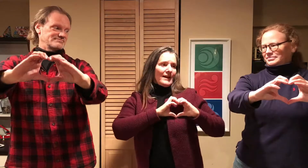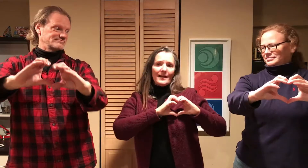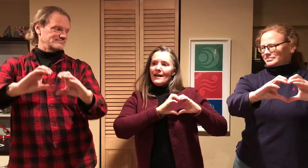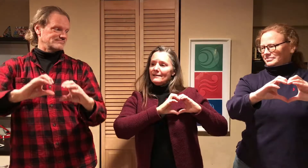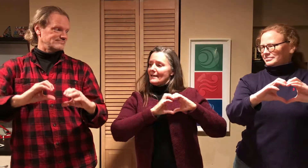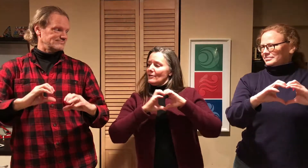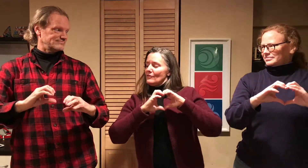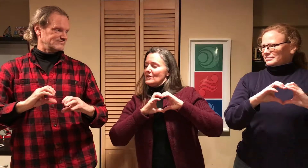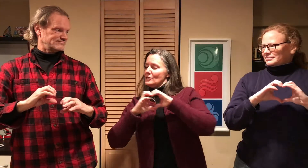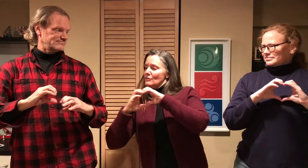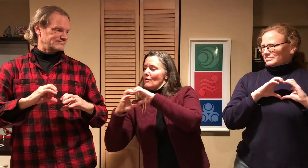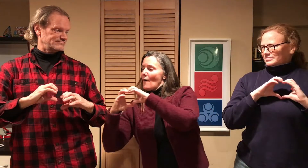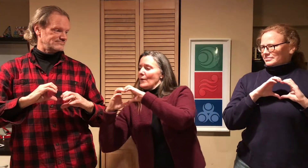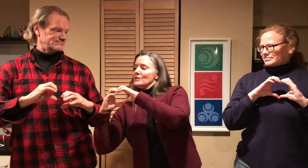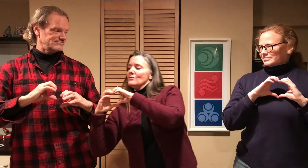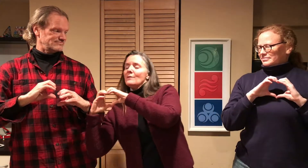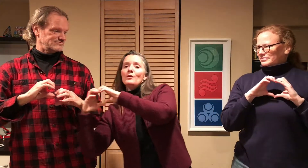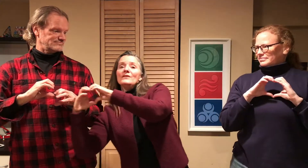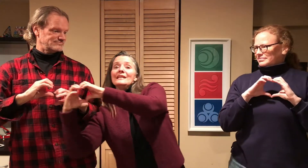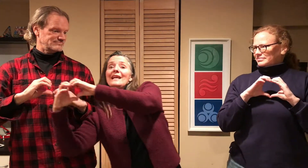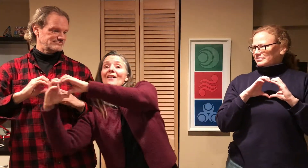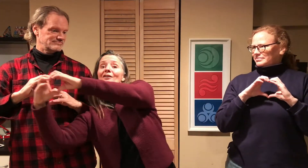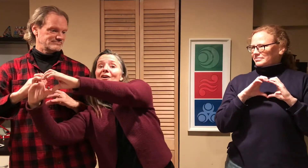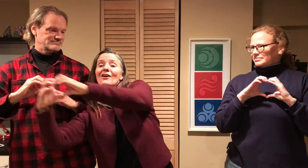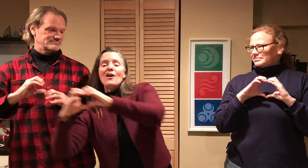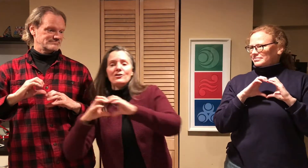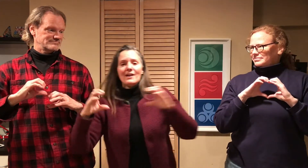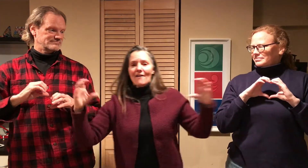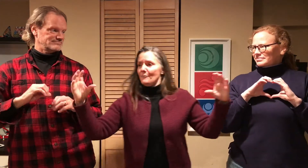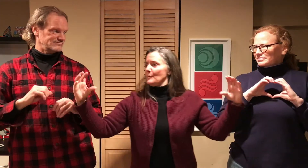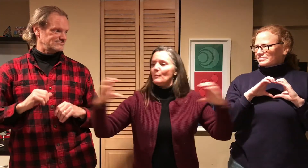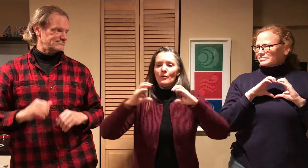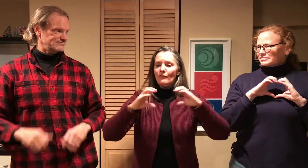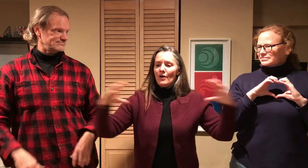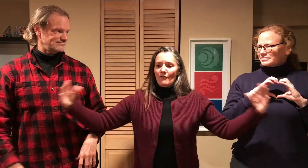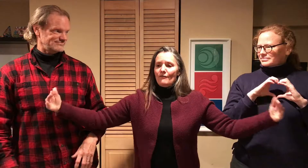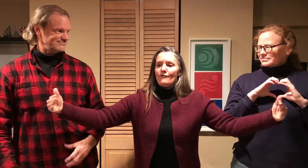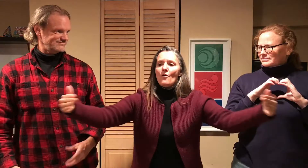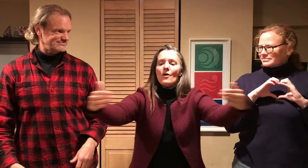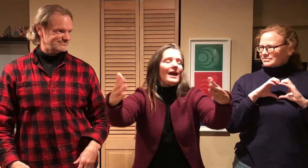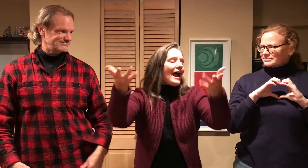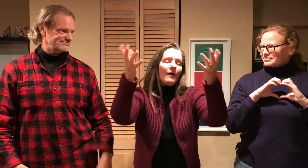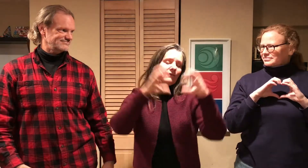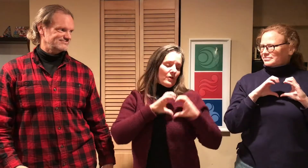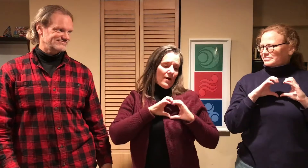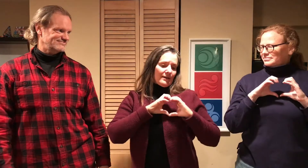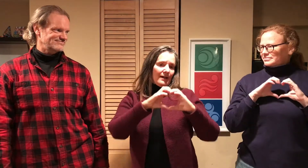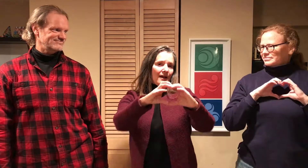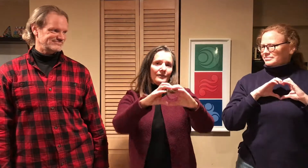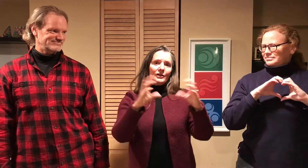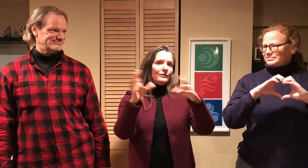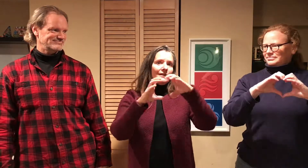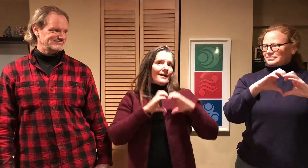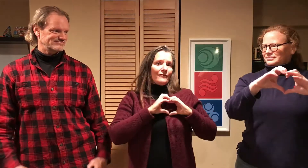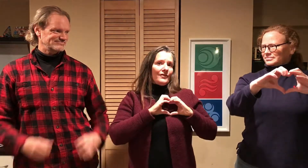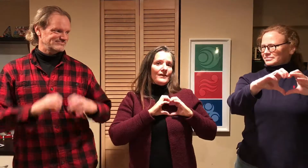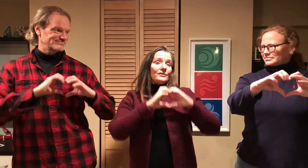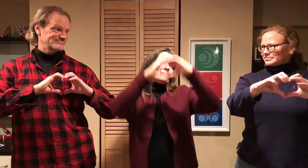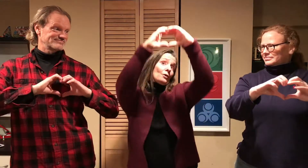it like these two. We two can move it together. You can have people move for however you want. Love. You can do a lot of fun things. You can have it go